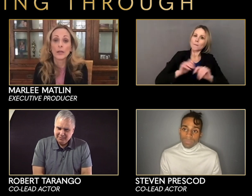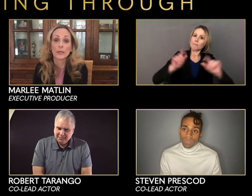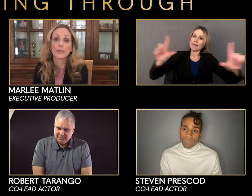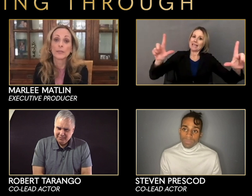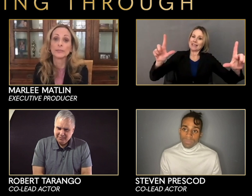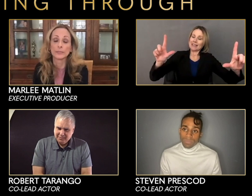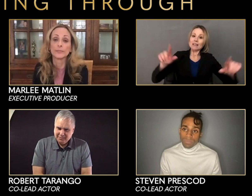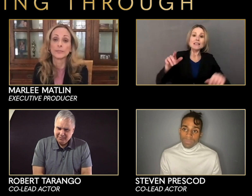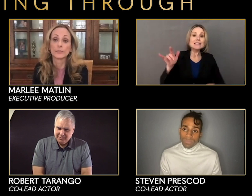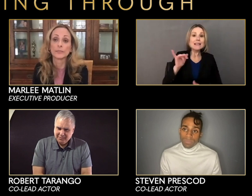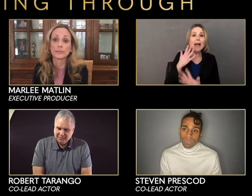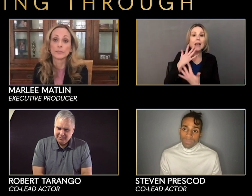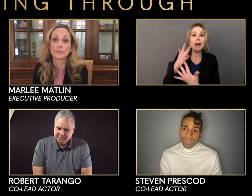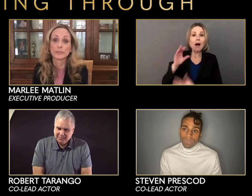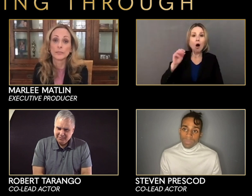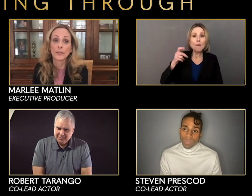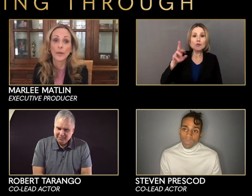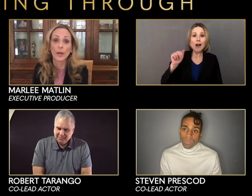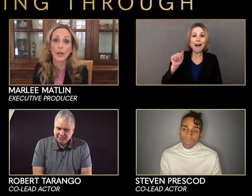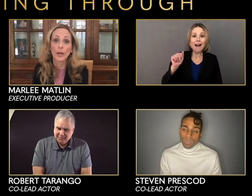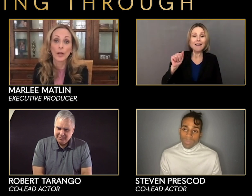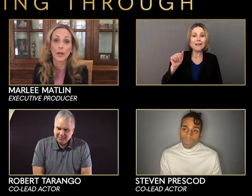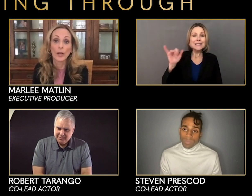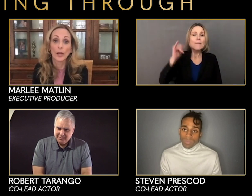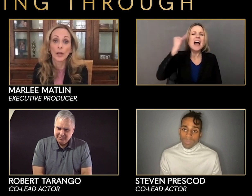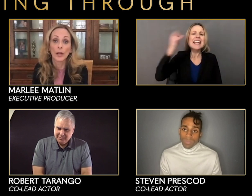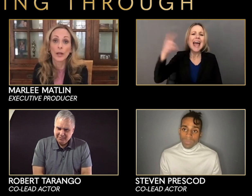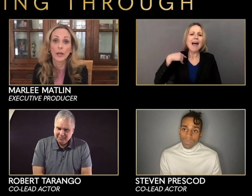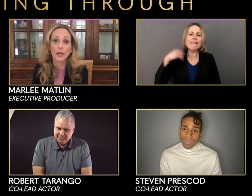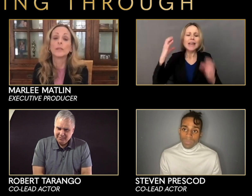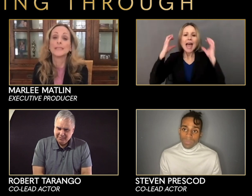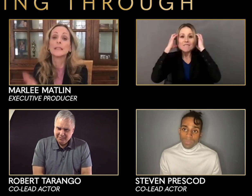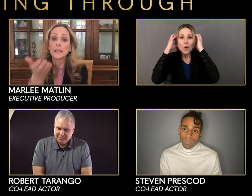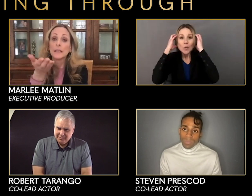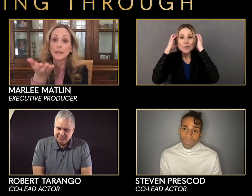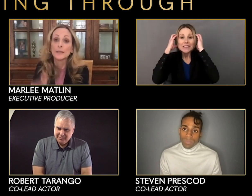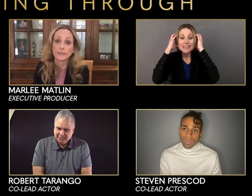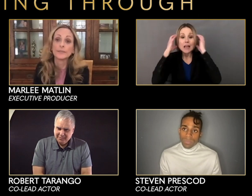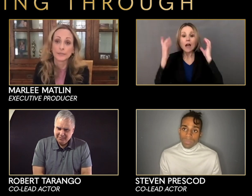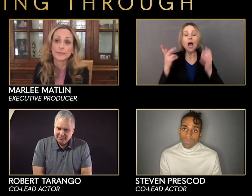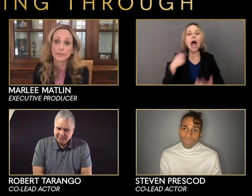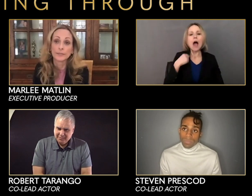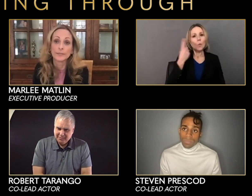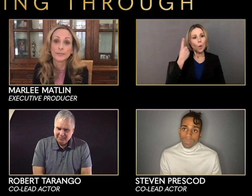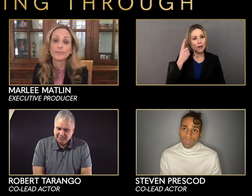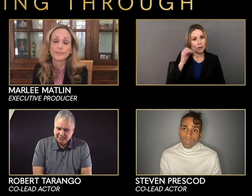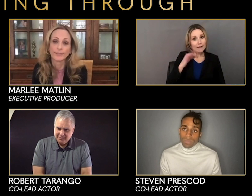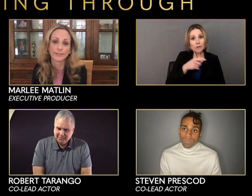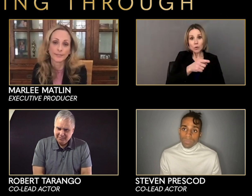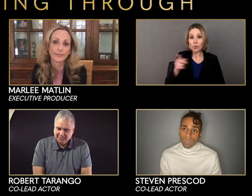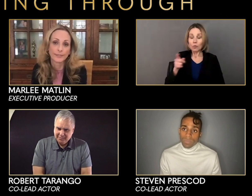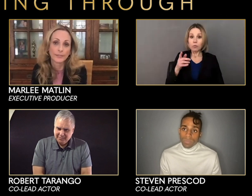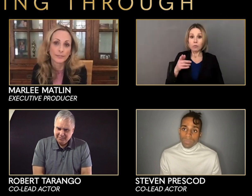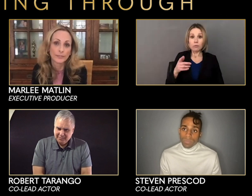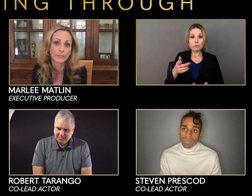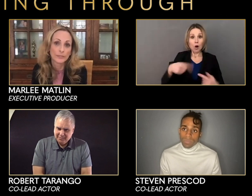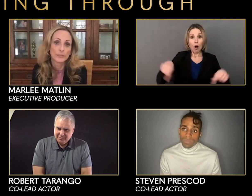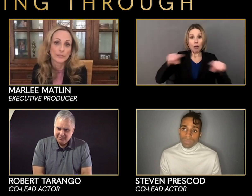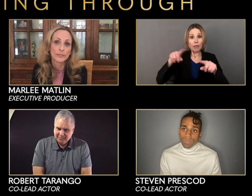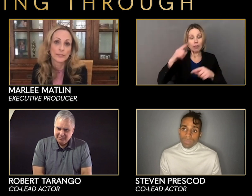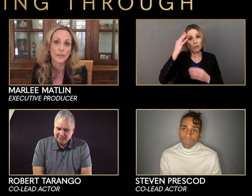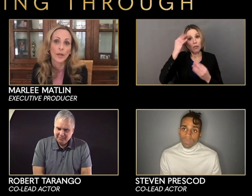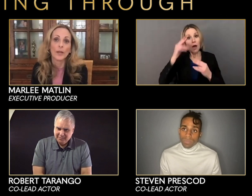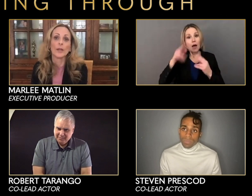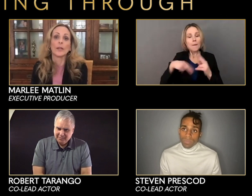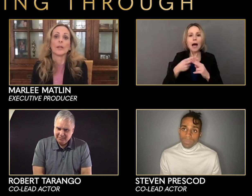the headphones. And I wonder, have you all thought about putting together a list of